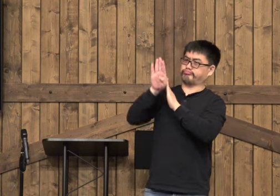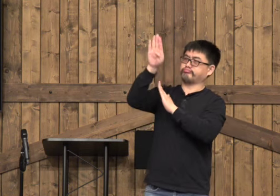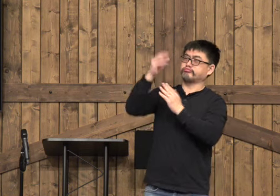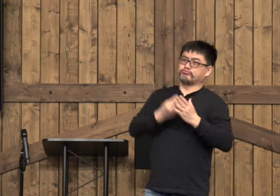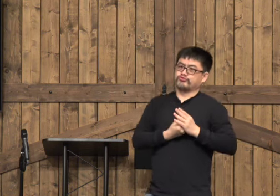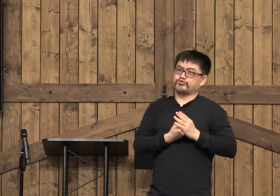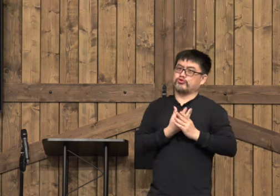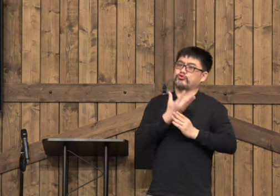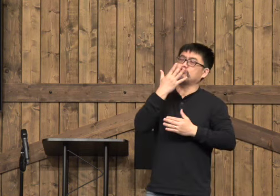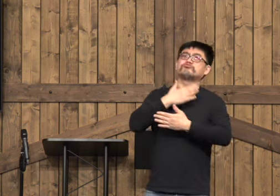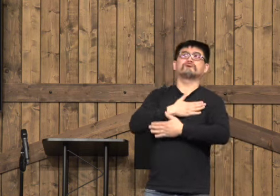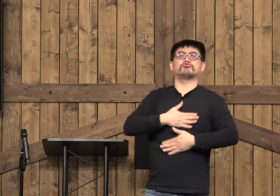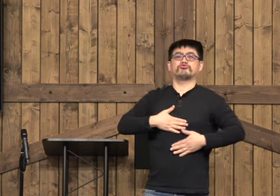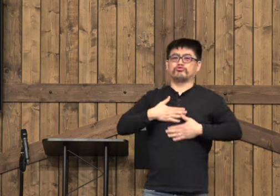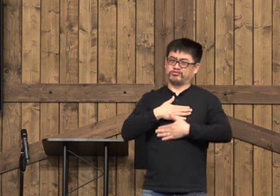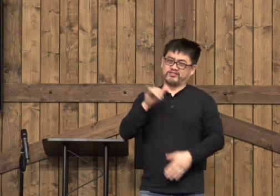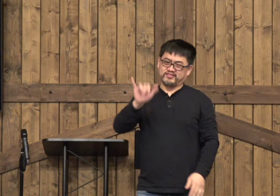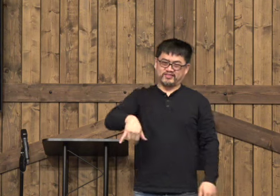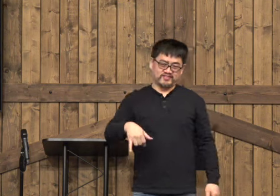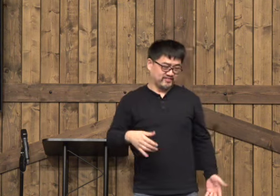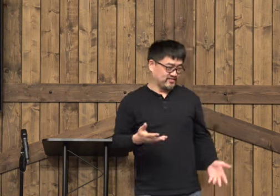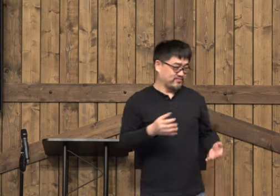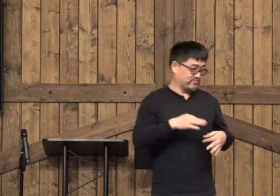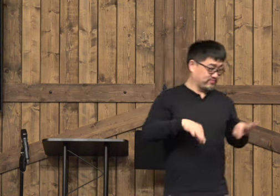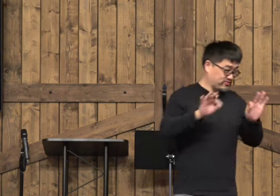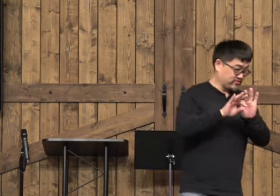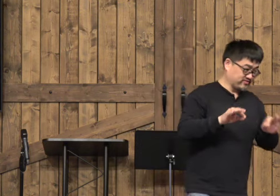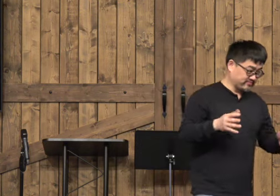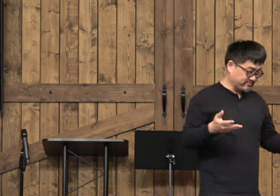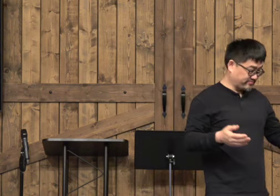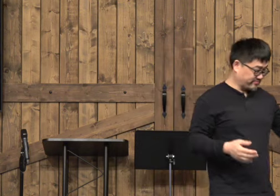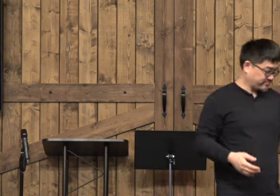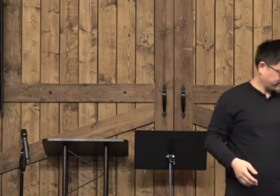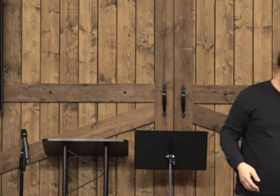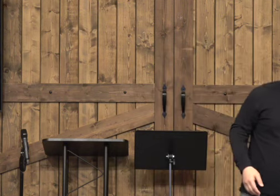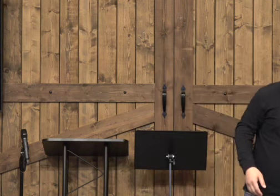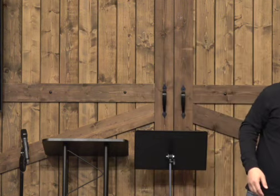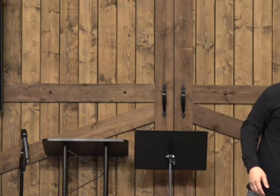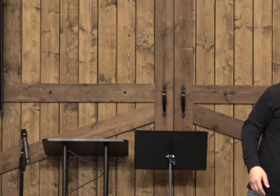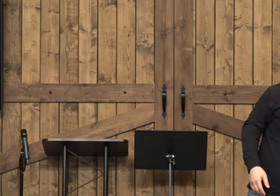But once he forgives us our sins, he grows his spirit, his character in our hearts.